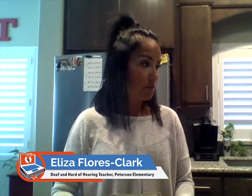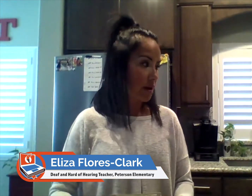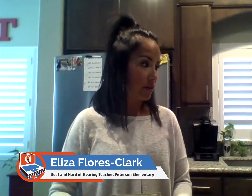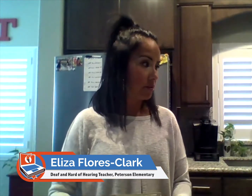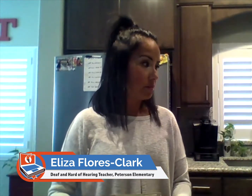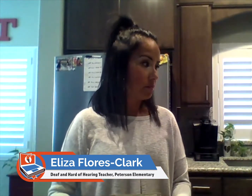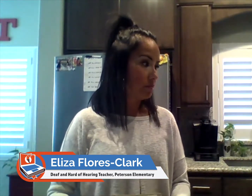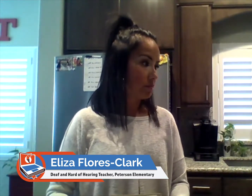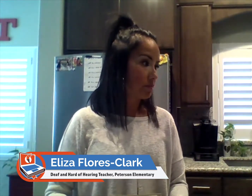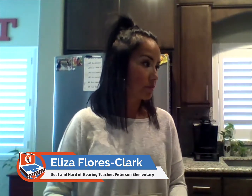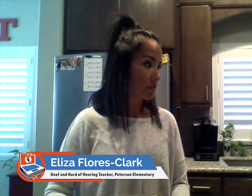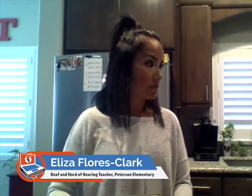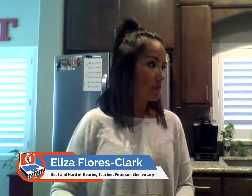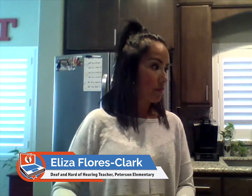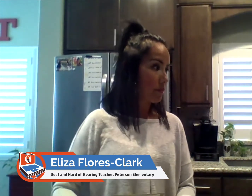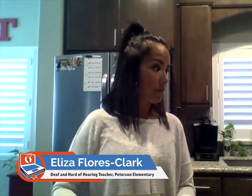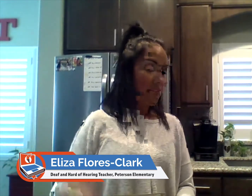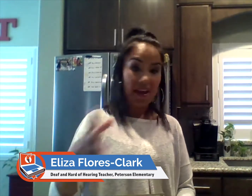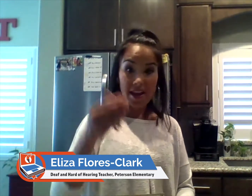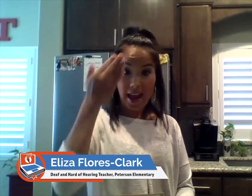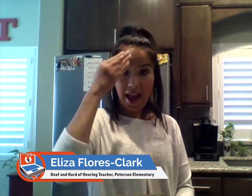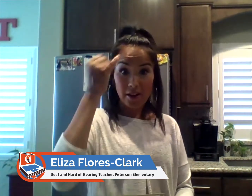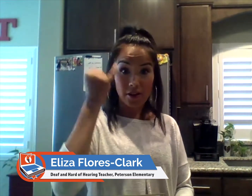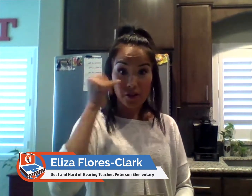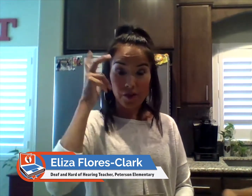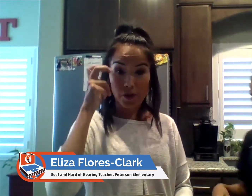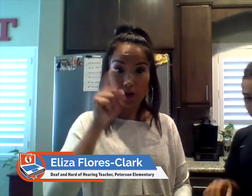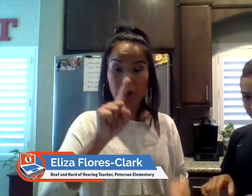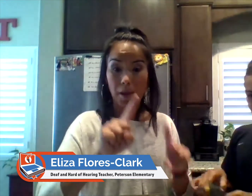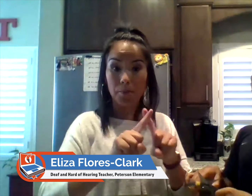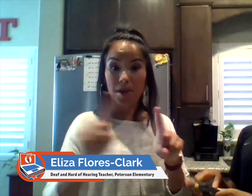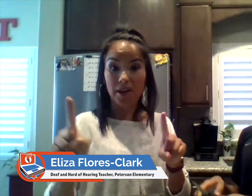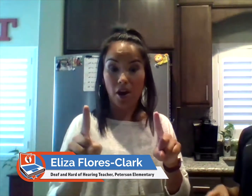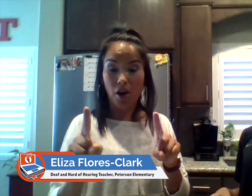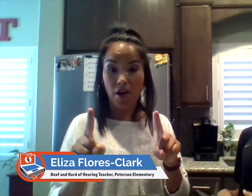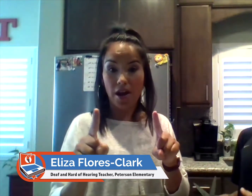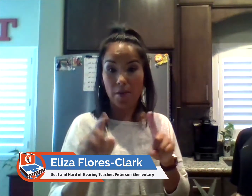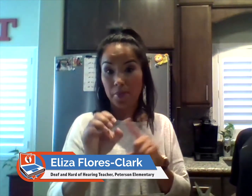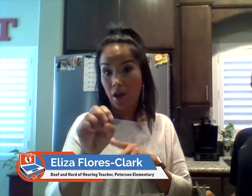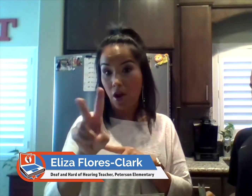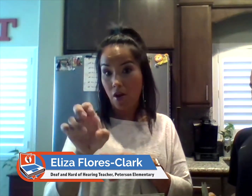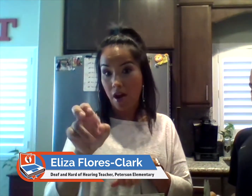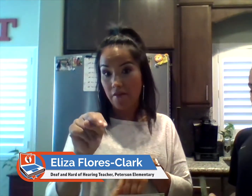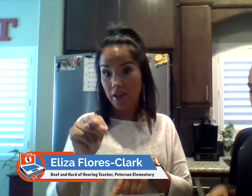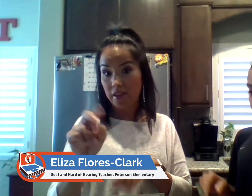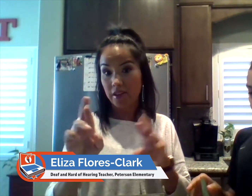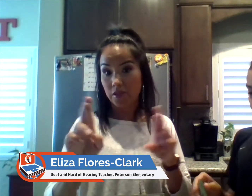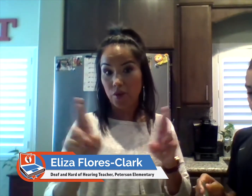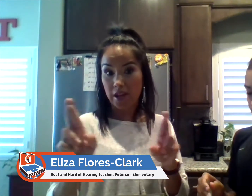better. And I don't know if you heard, but our oven is ready.